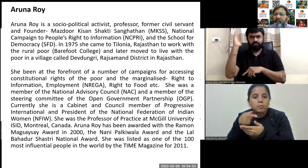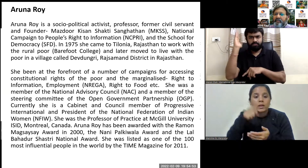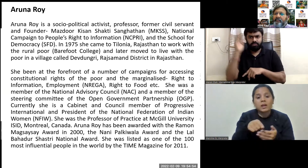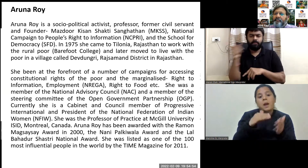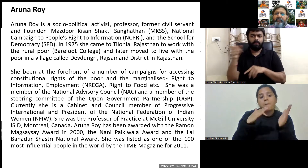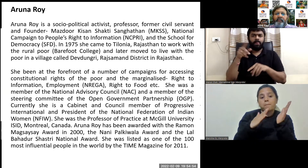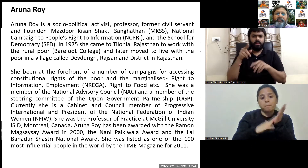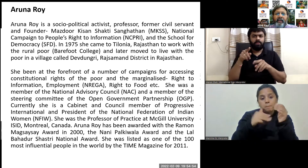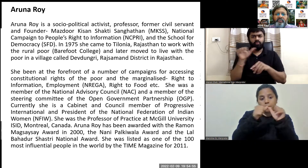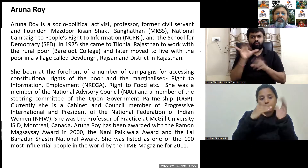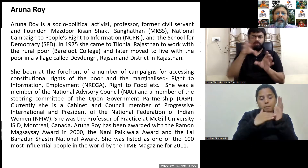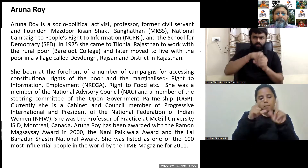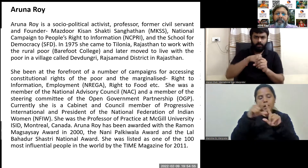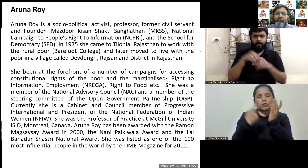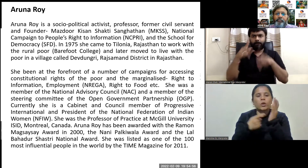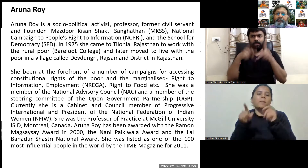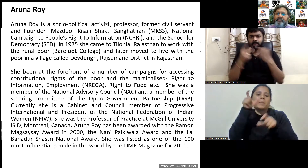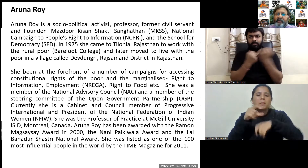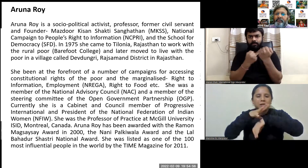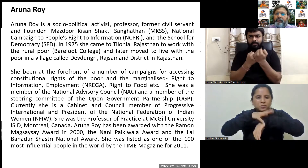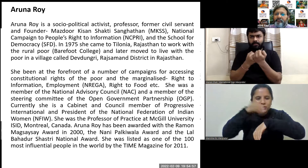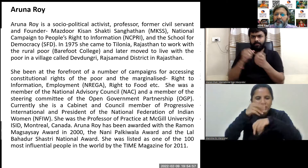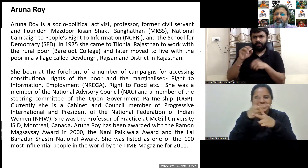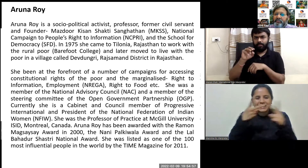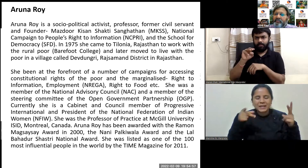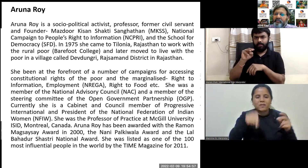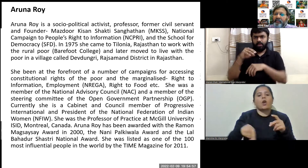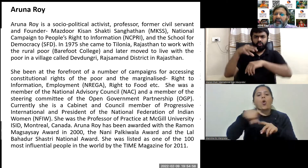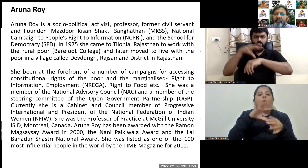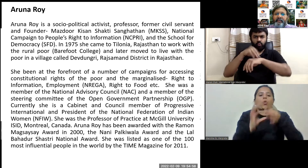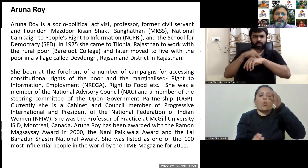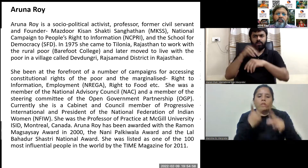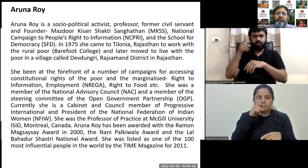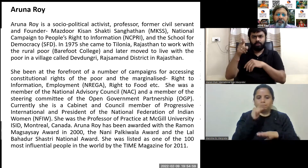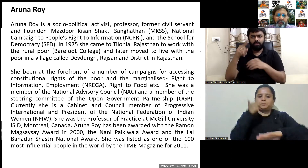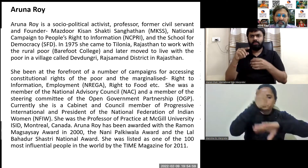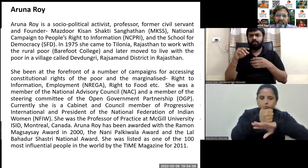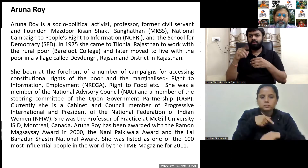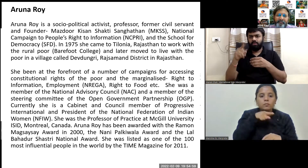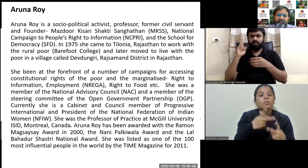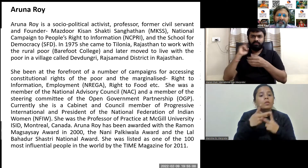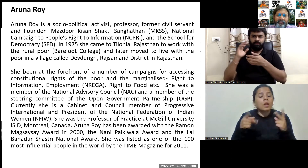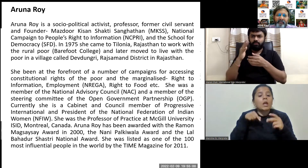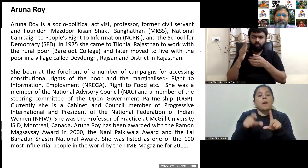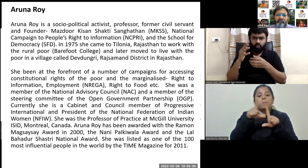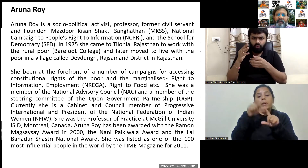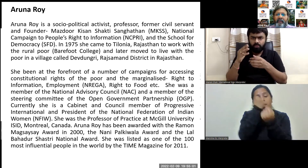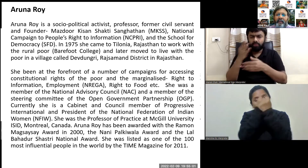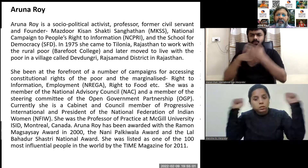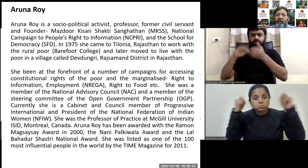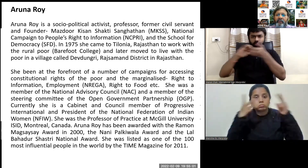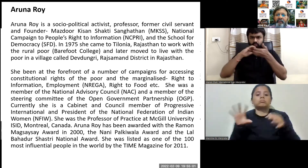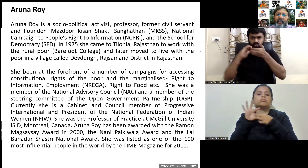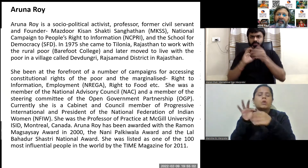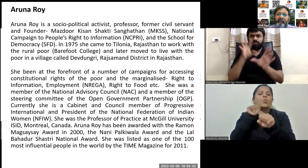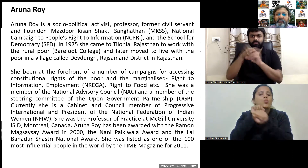Shakti Sangathan, National Campaign to People's Right to Information, and the School for Democracy. Very